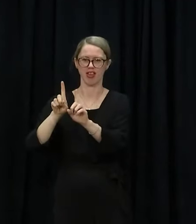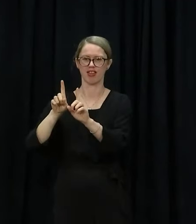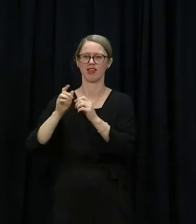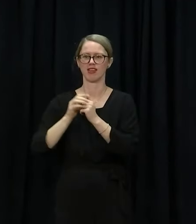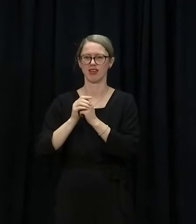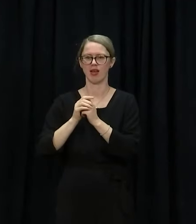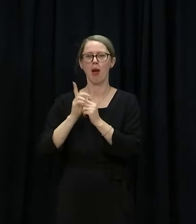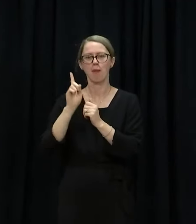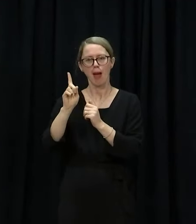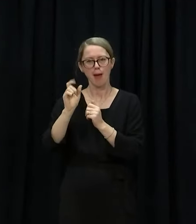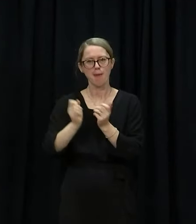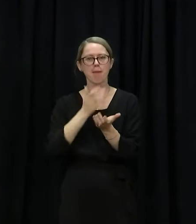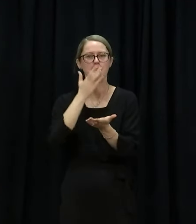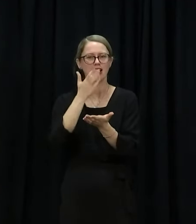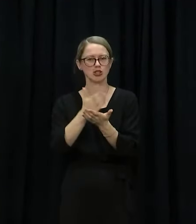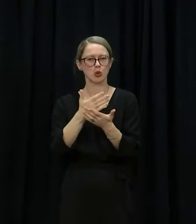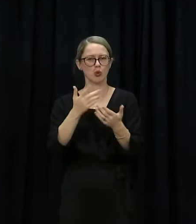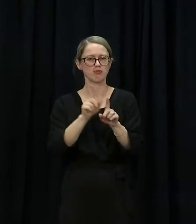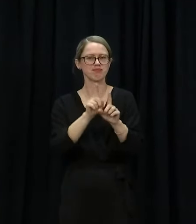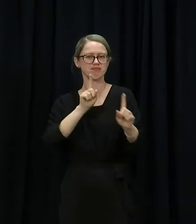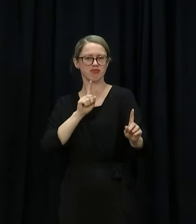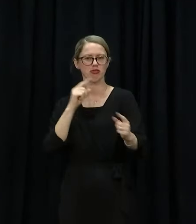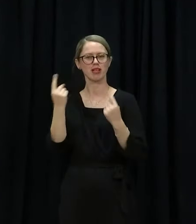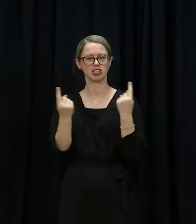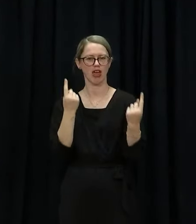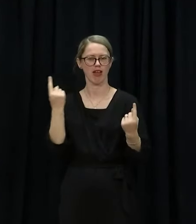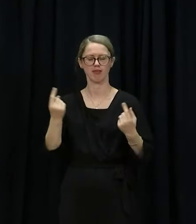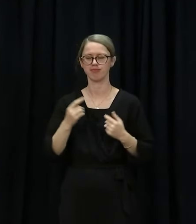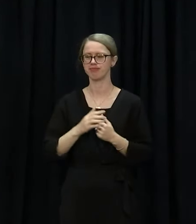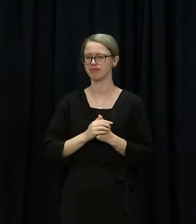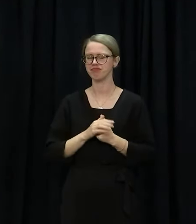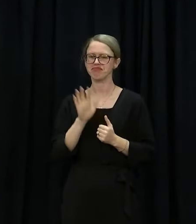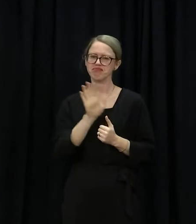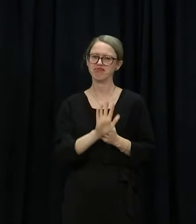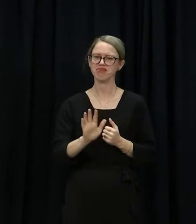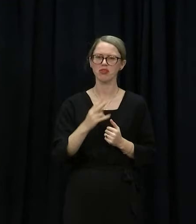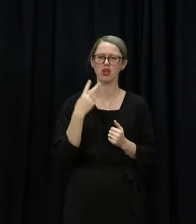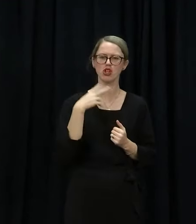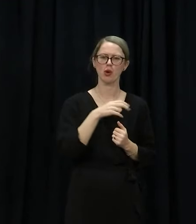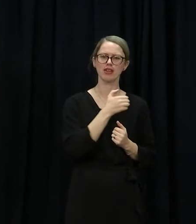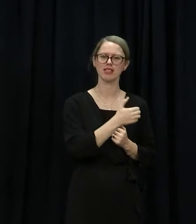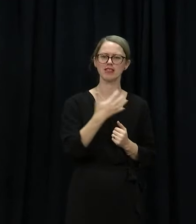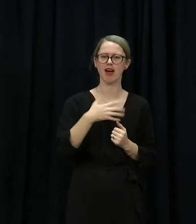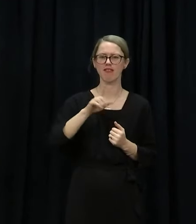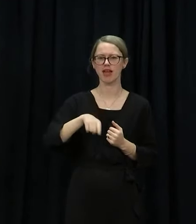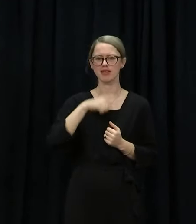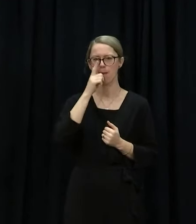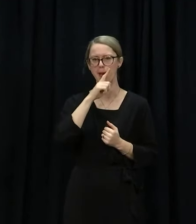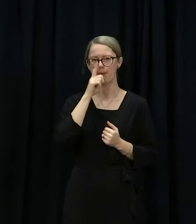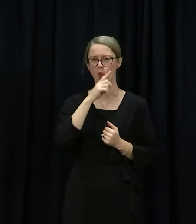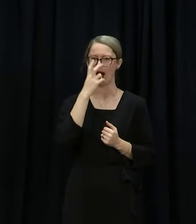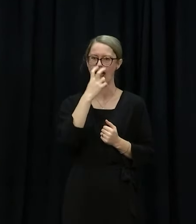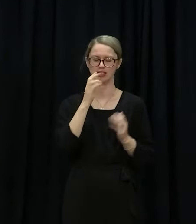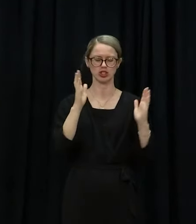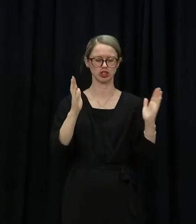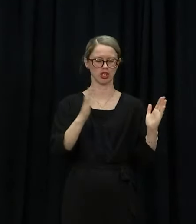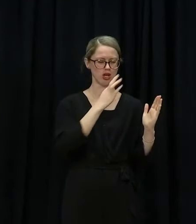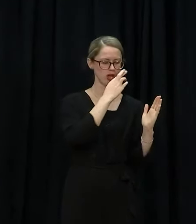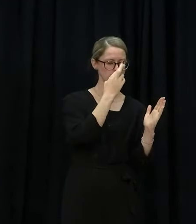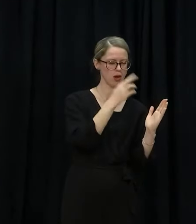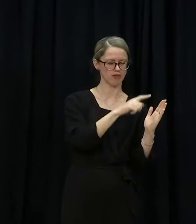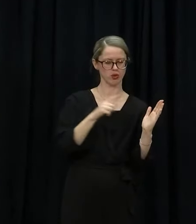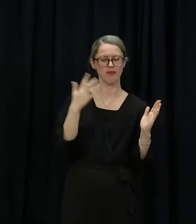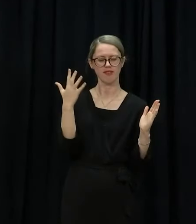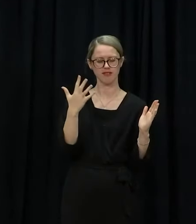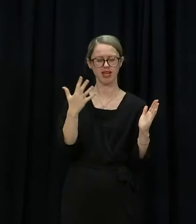hard to keep physical distancing up from others. There are an estimated 265,000 people in the 12 to 15-year-old age bracket, so